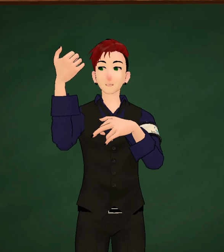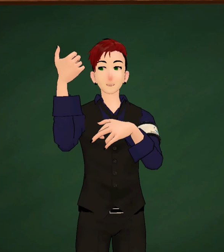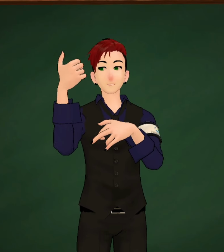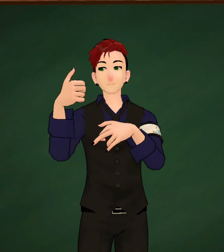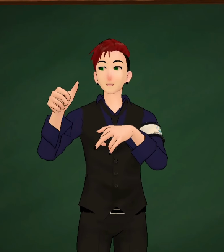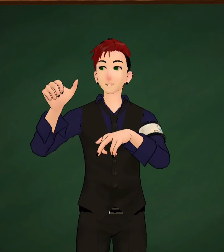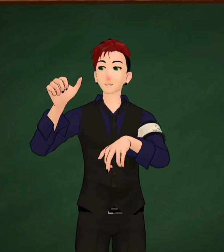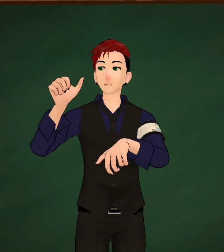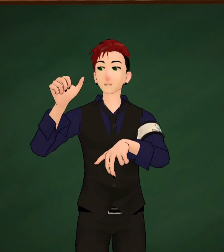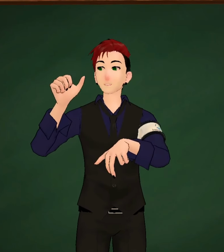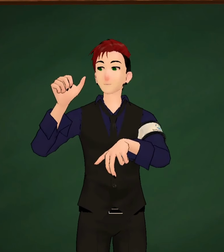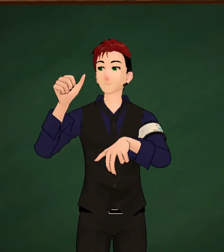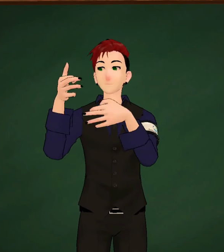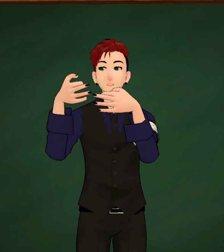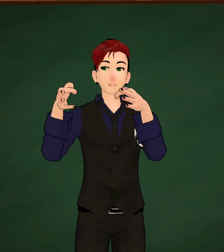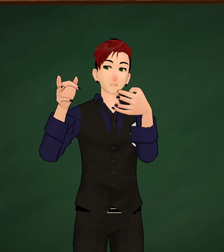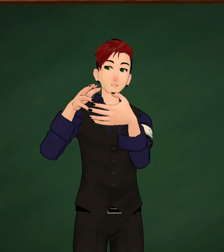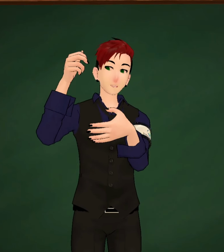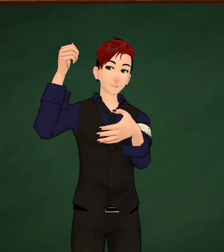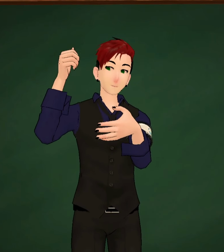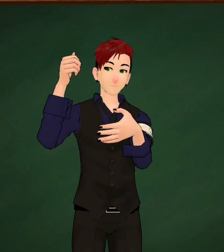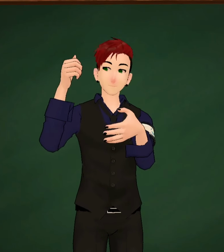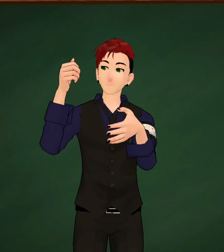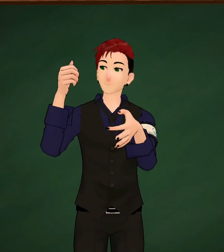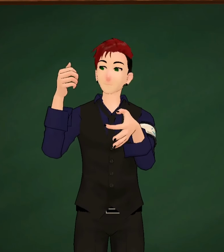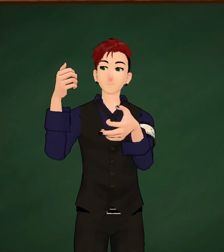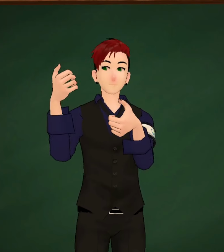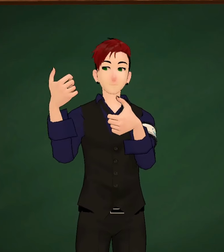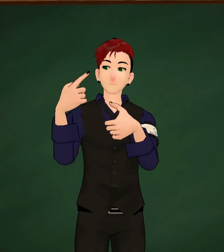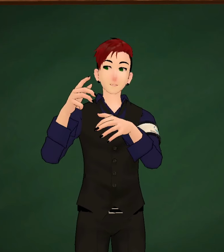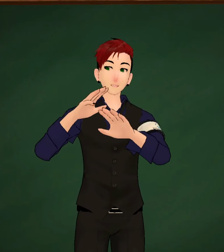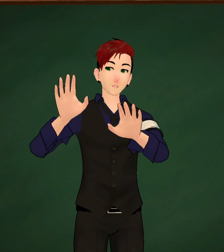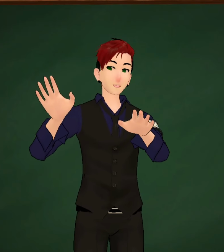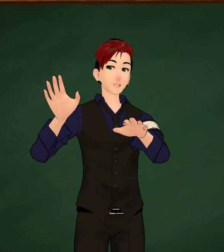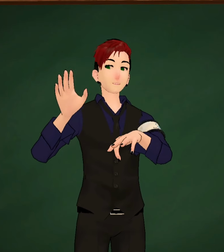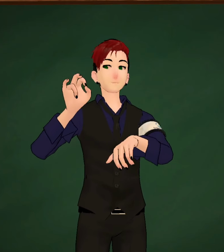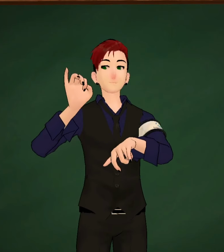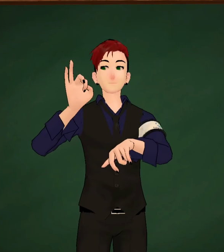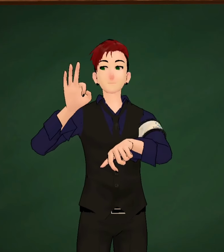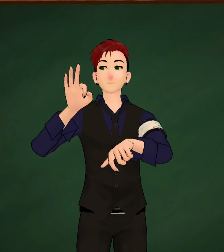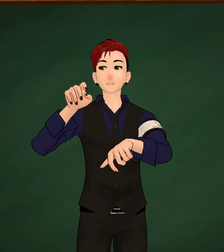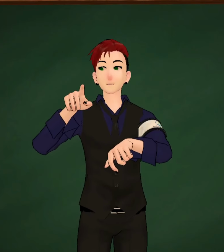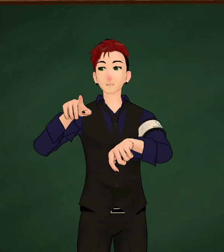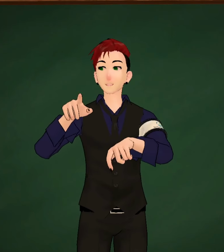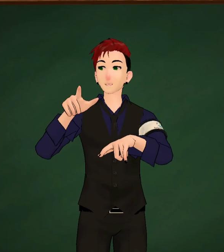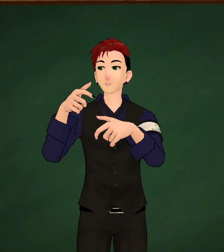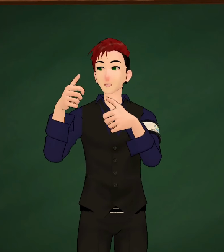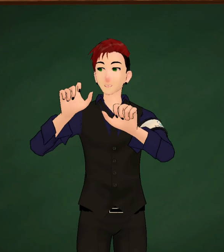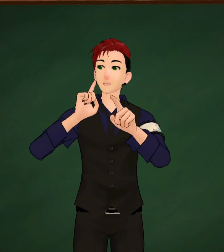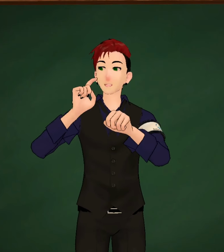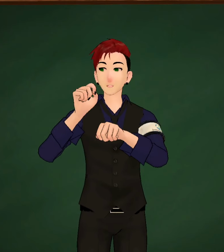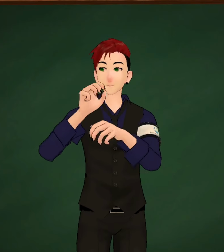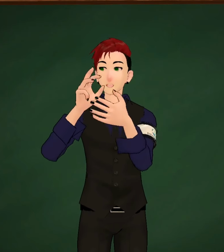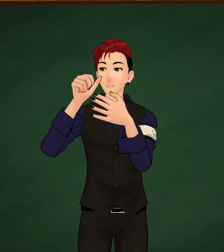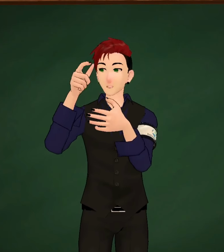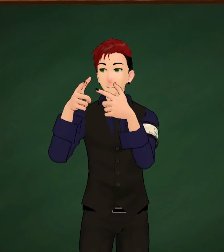It's any language you learn. Anyone at all. If you are trying to actually learn